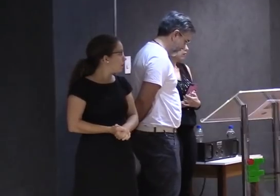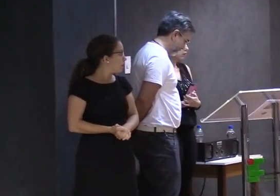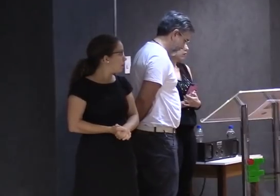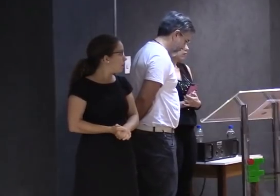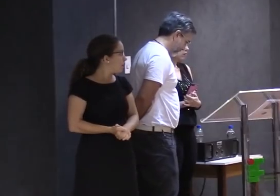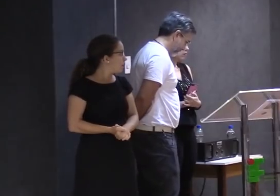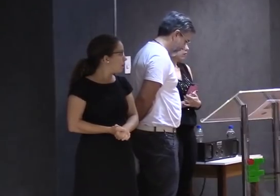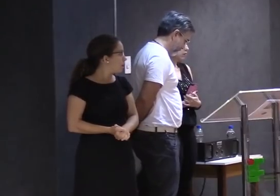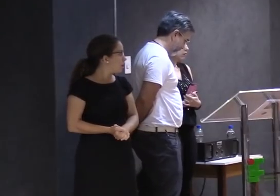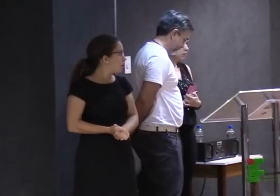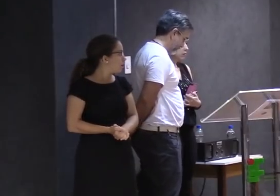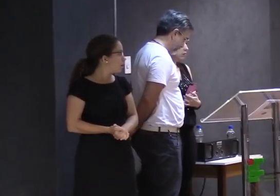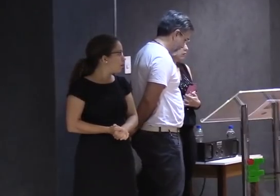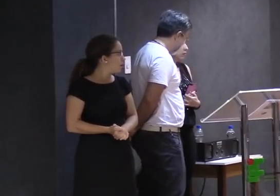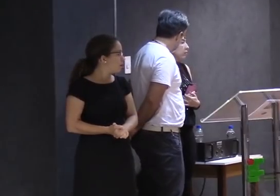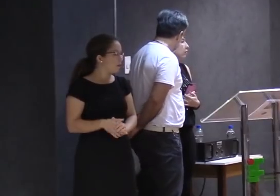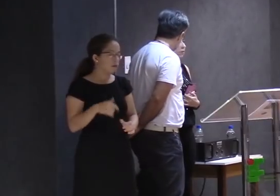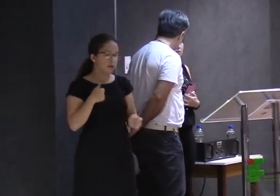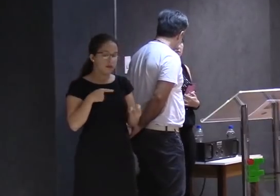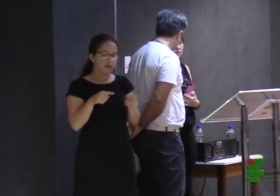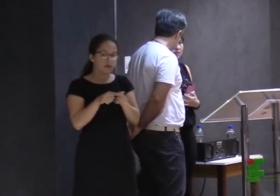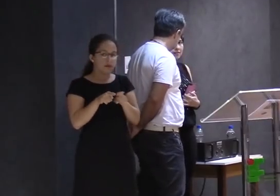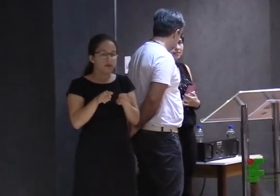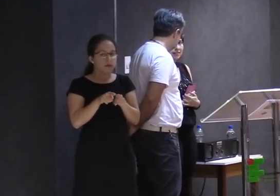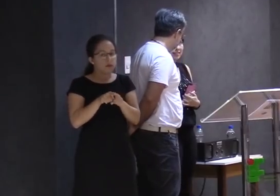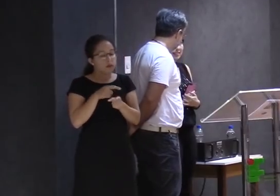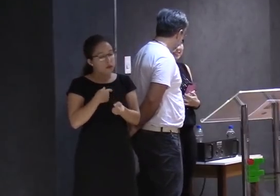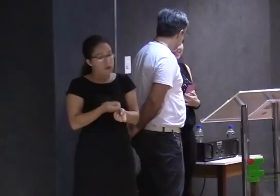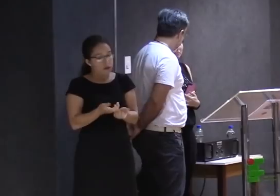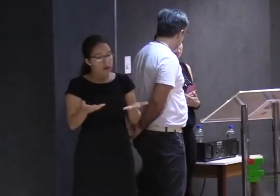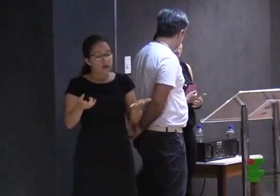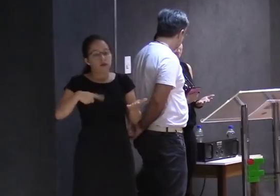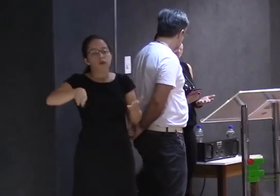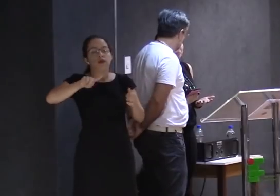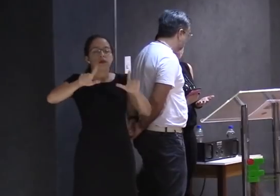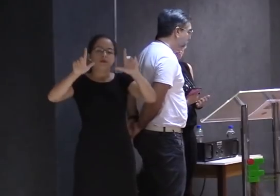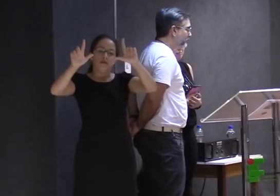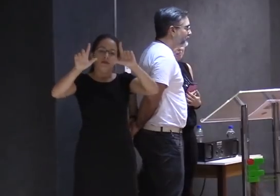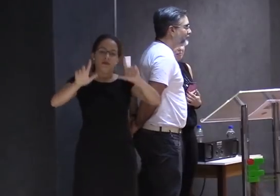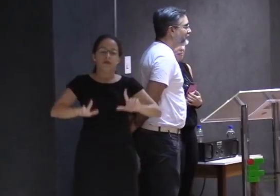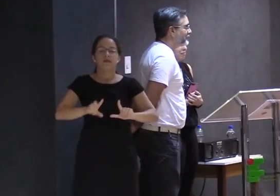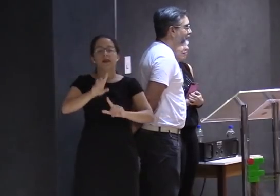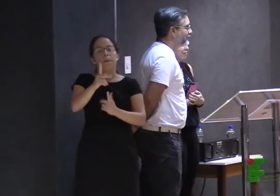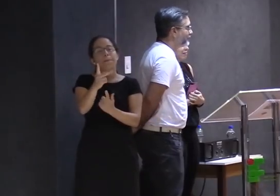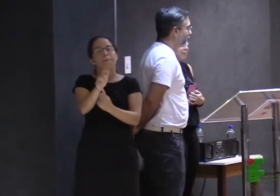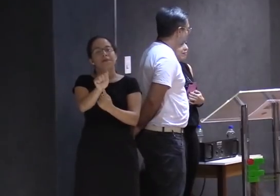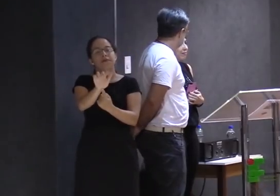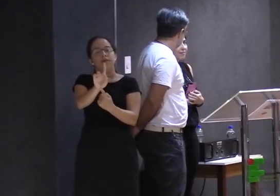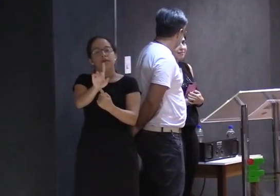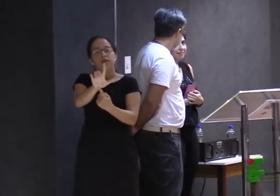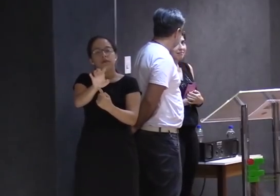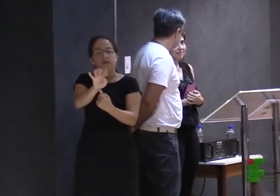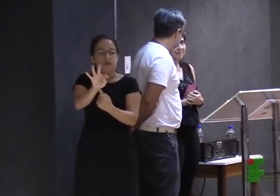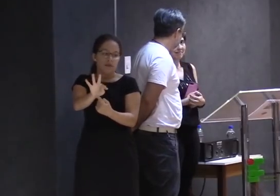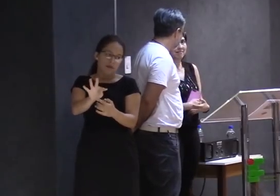phase, I will give you a Padlet page so that